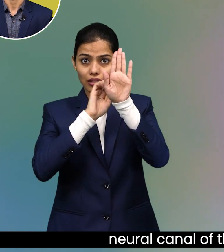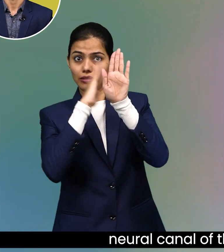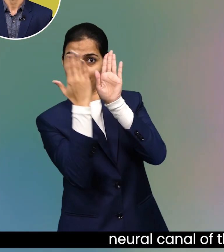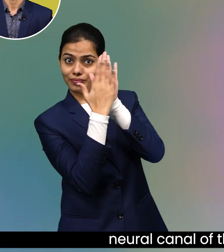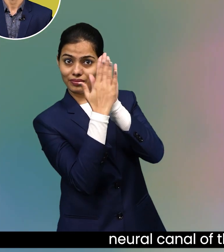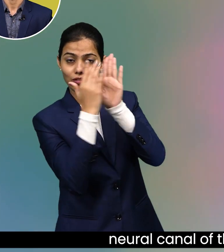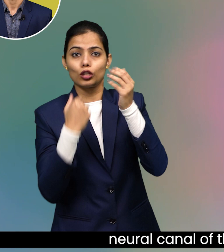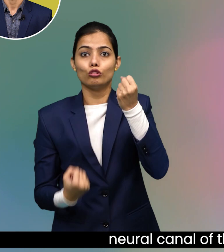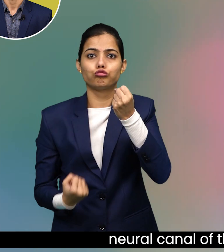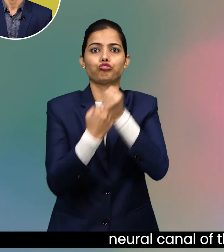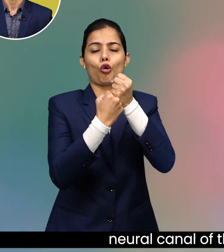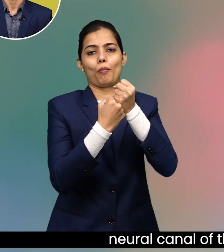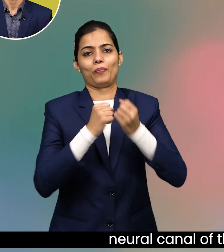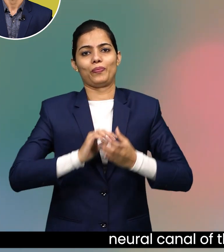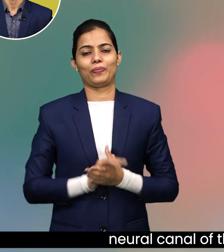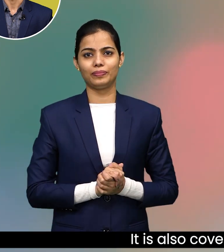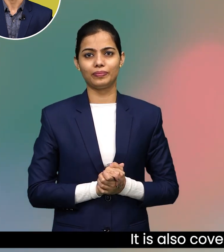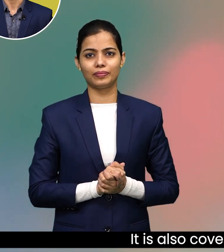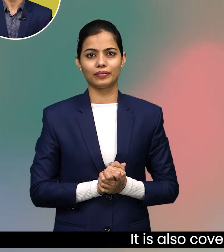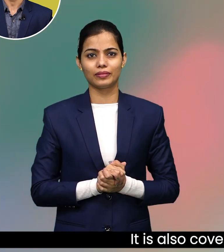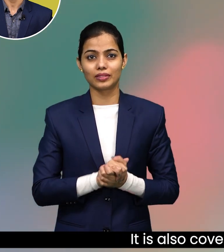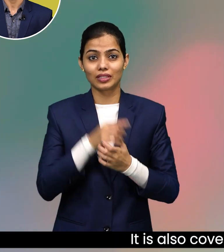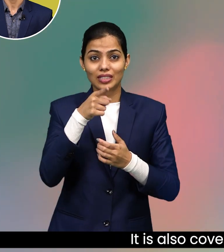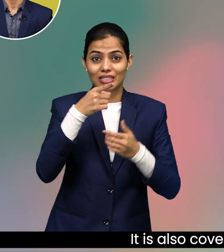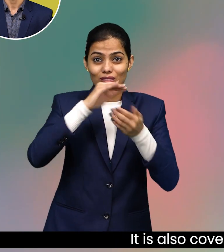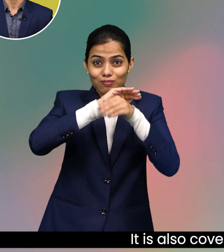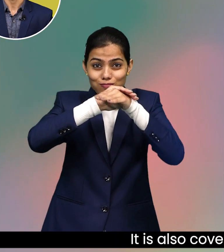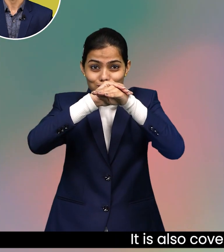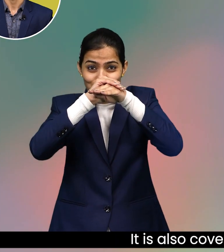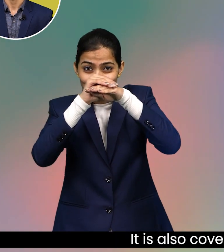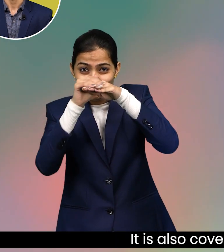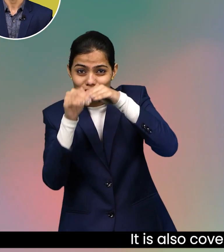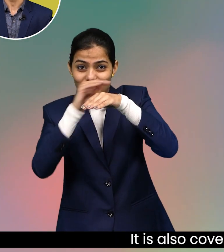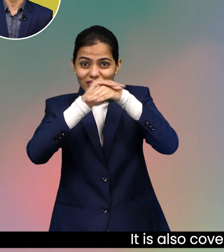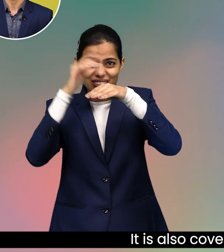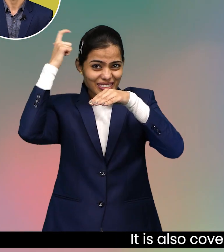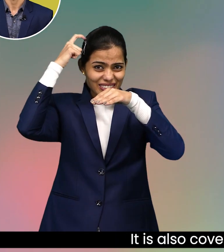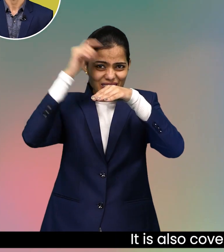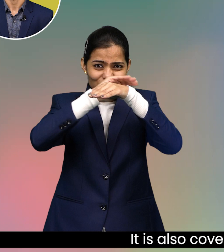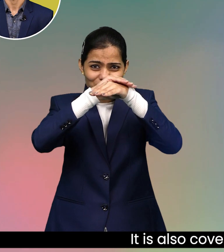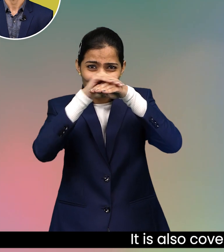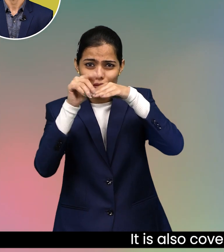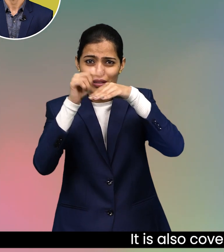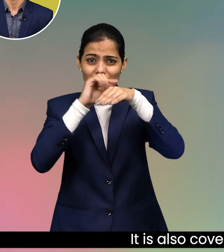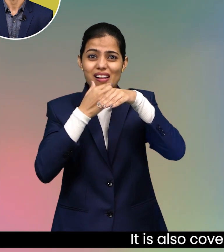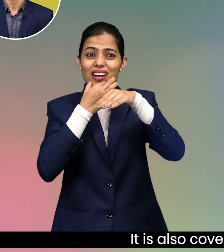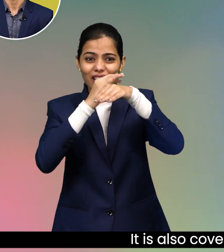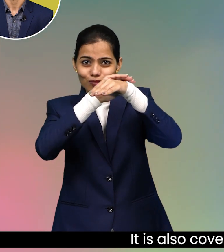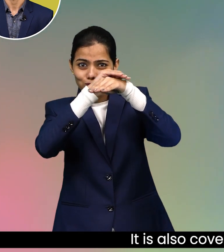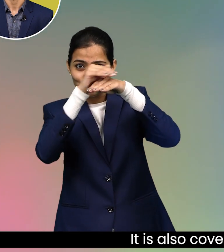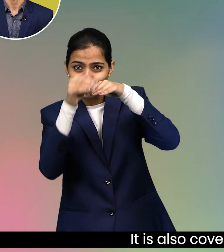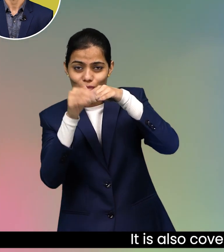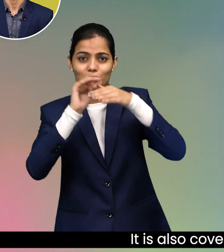It is also covered by meninges.